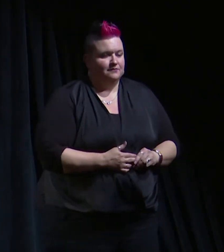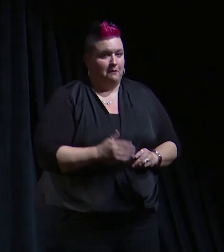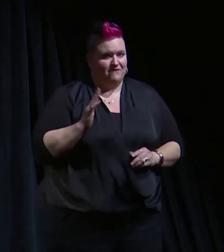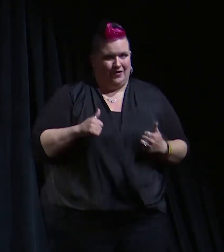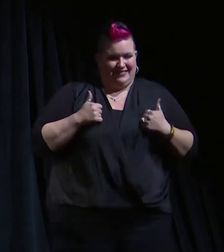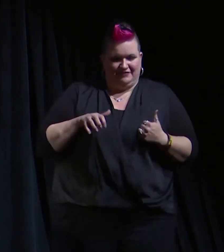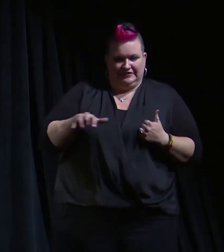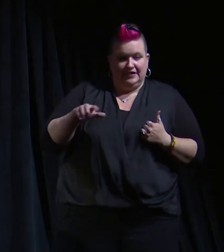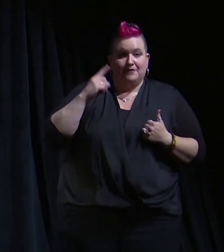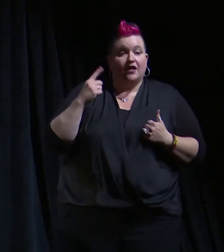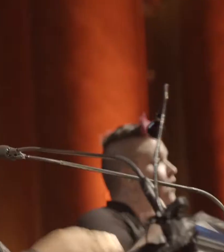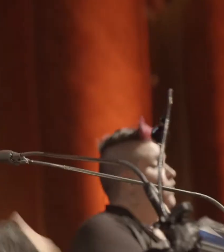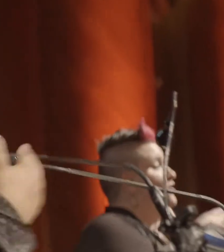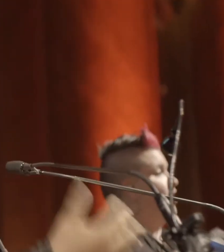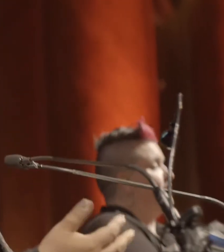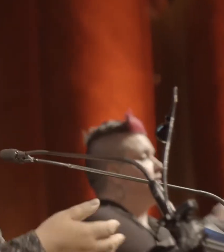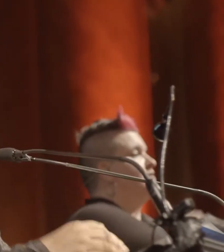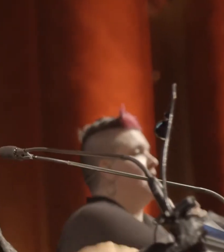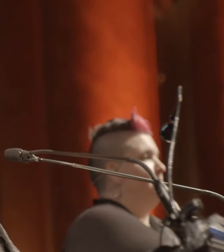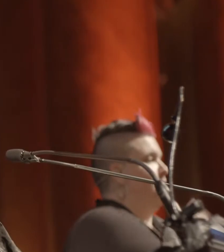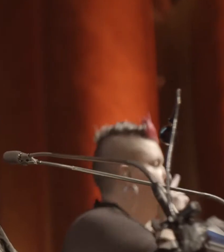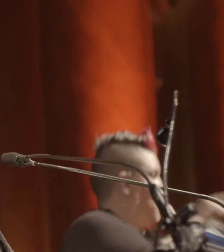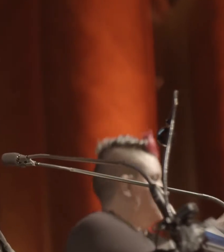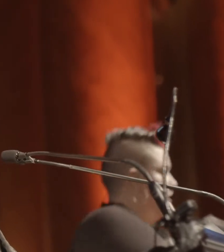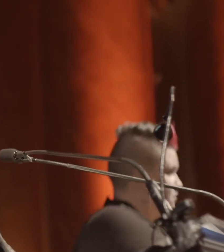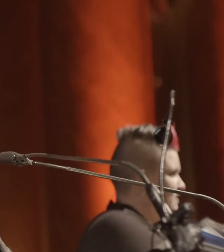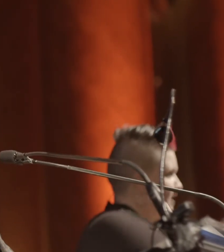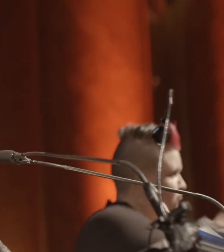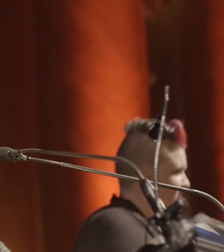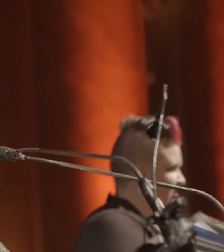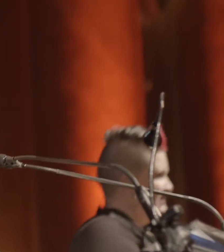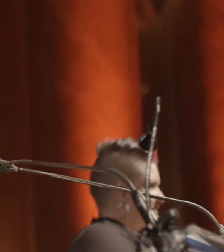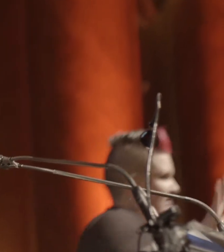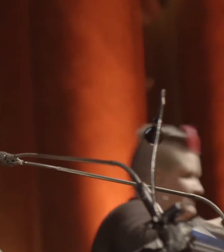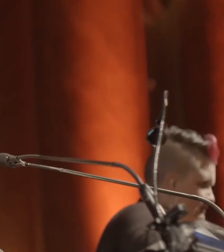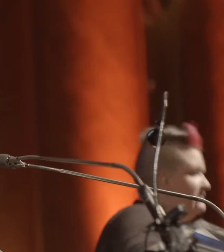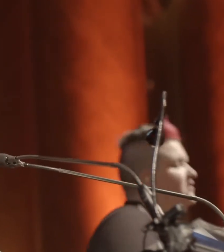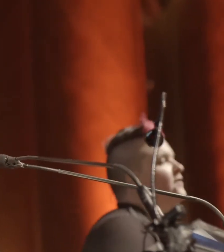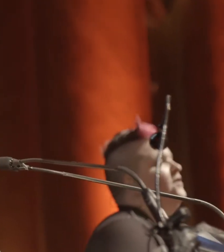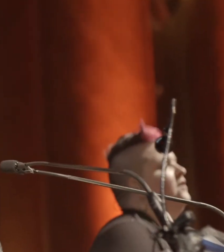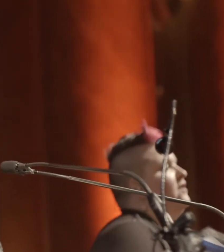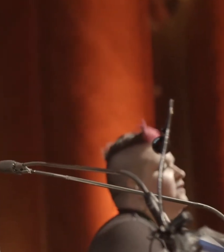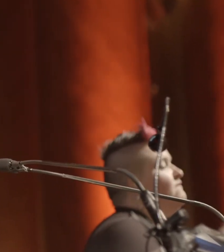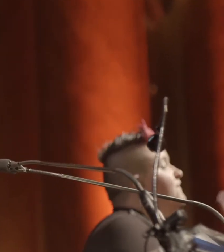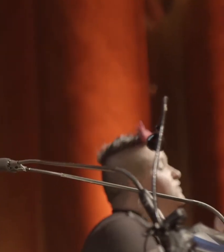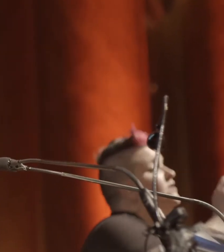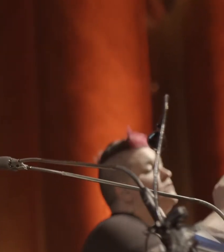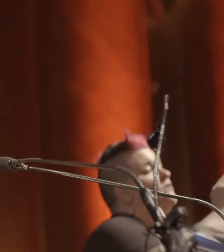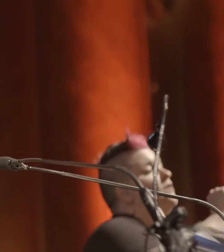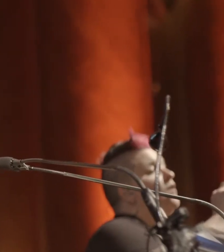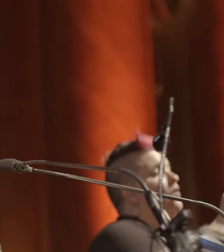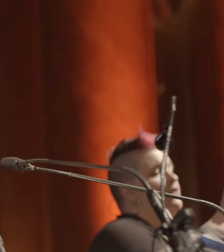And we called that Cop Watch, and that too was in their tradition. It was in the tradition, of course, of folks in Oakland, the Black